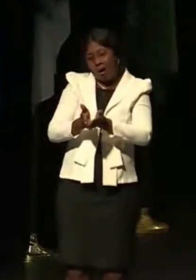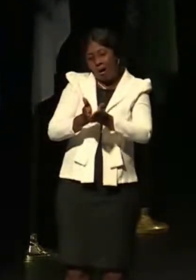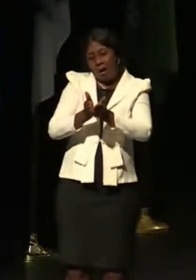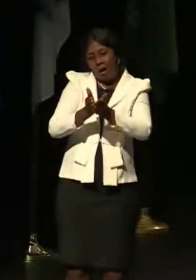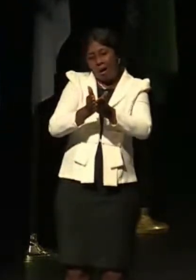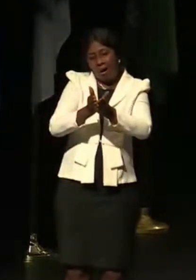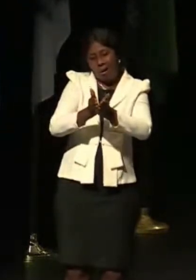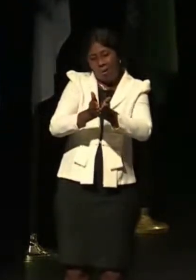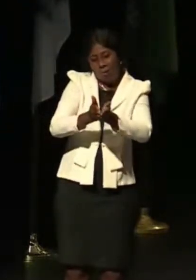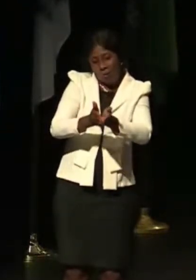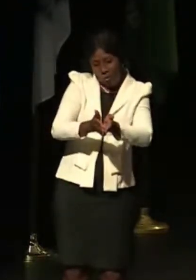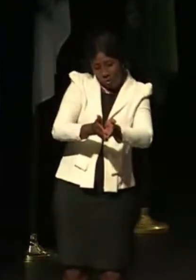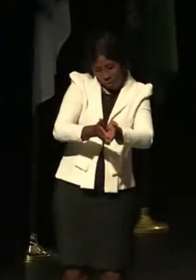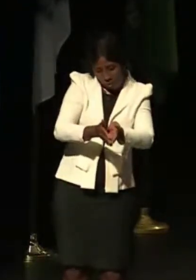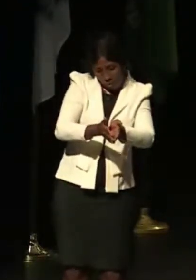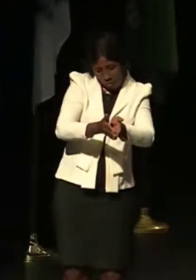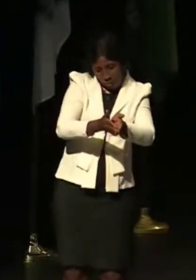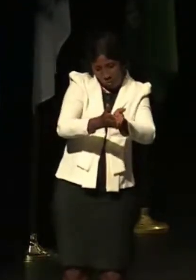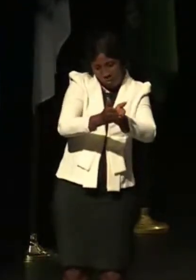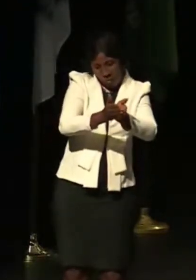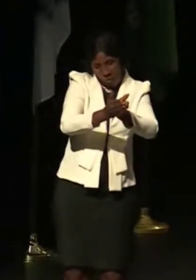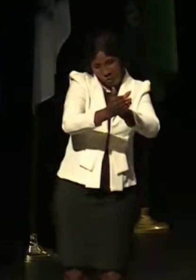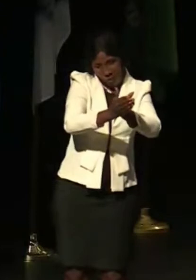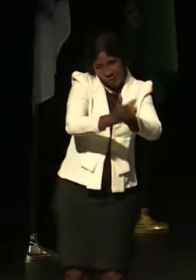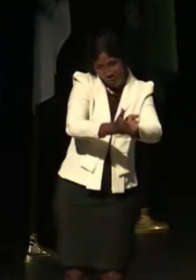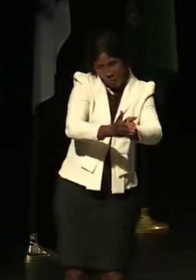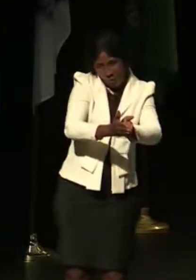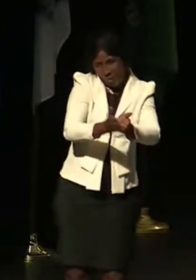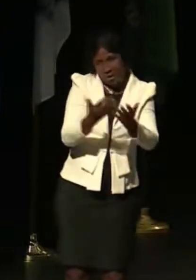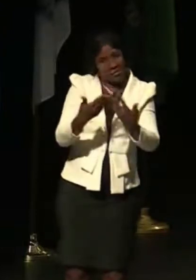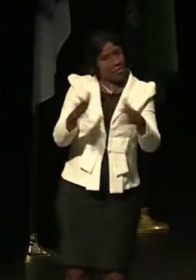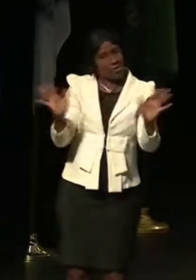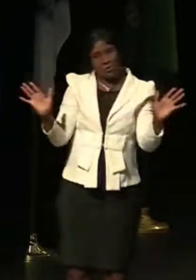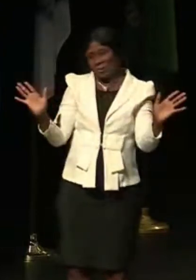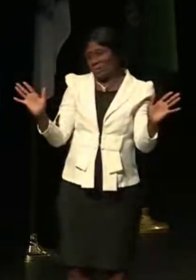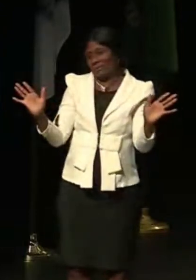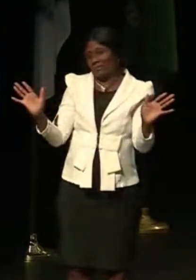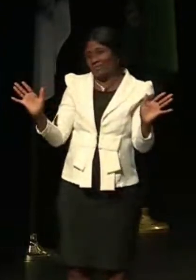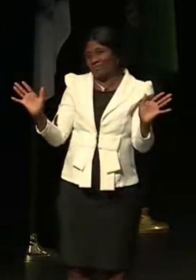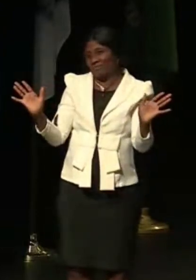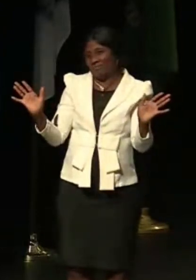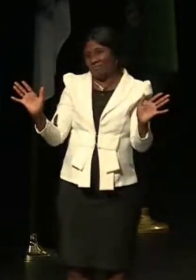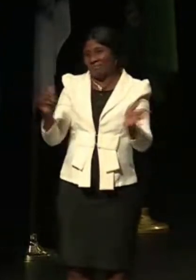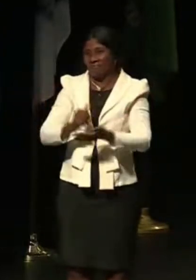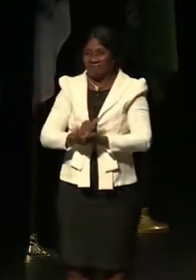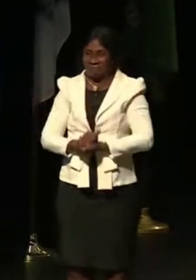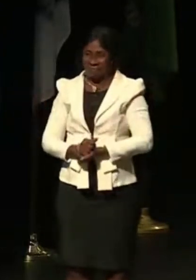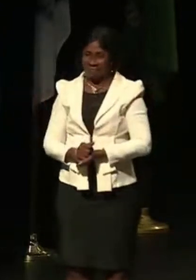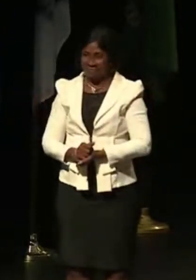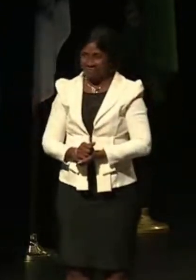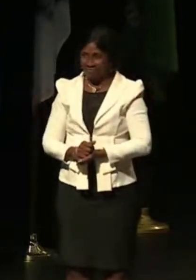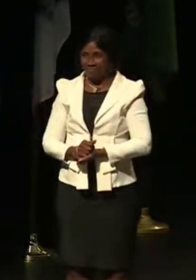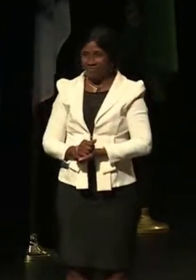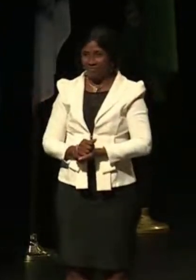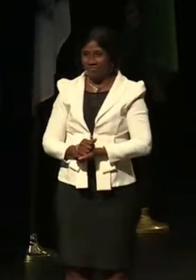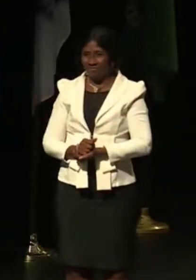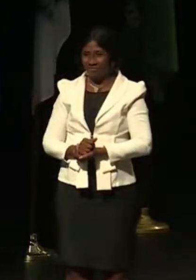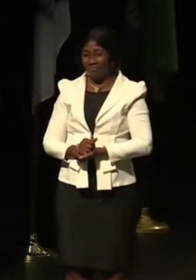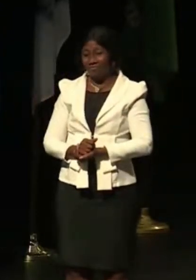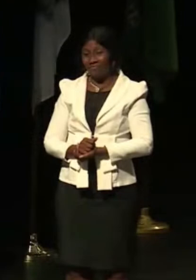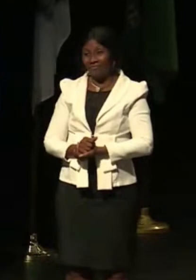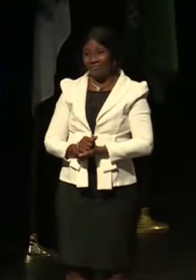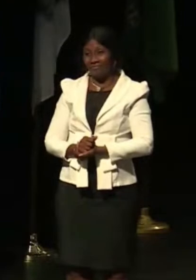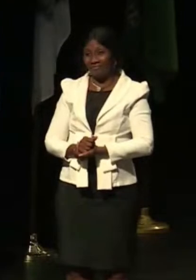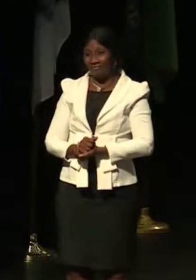But sometimes that is progress, because we didn't get out of the first boka, and we didn't get into